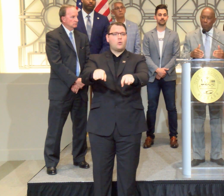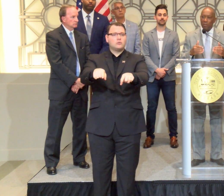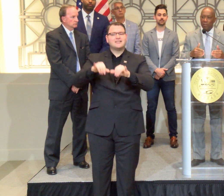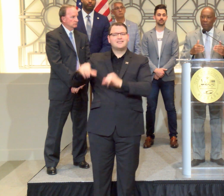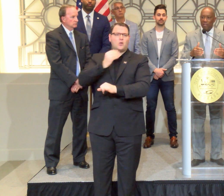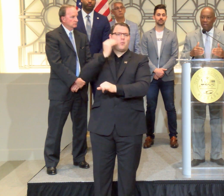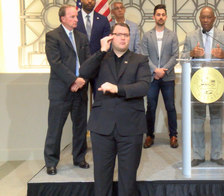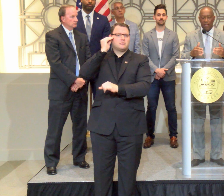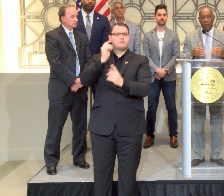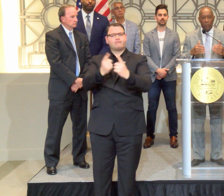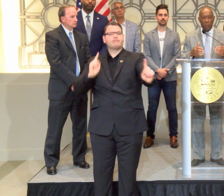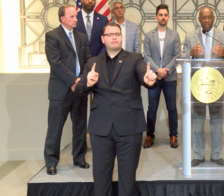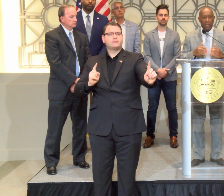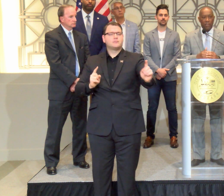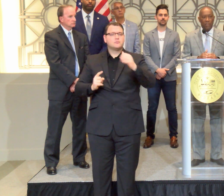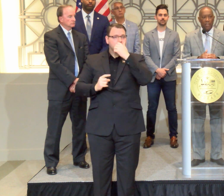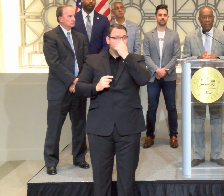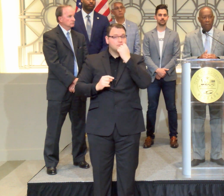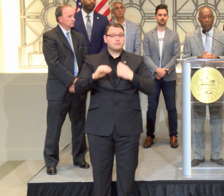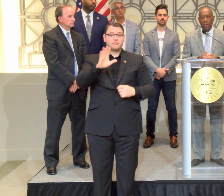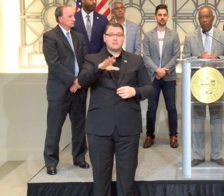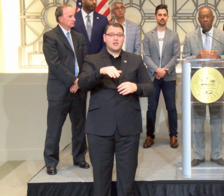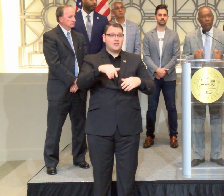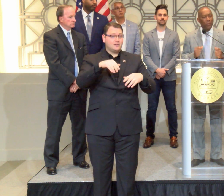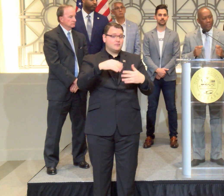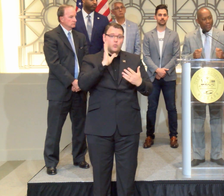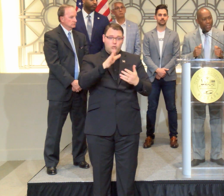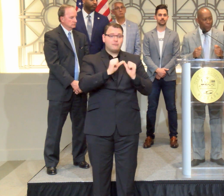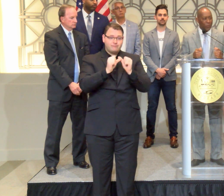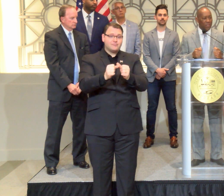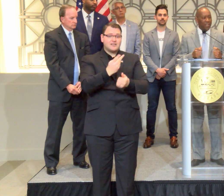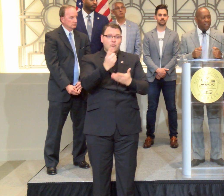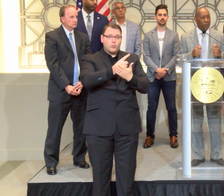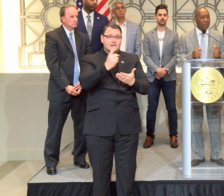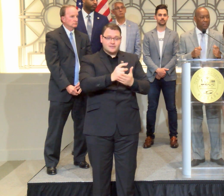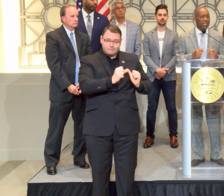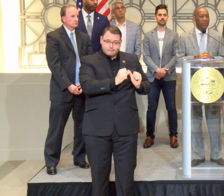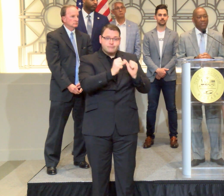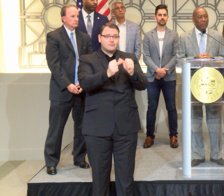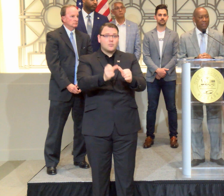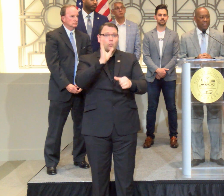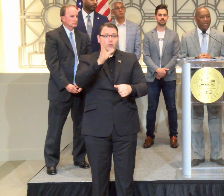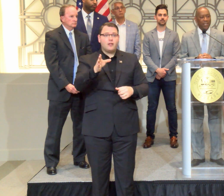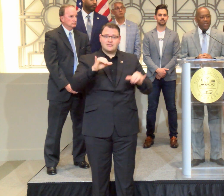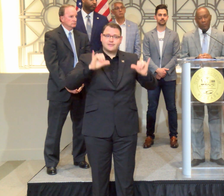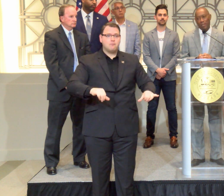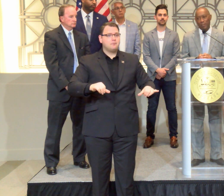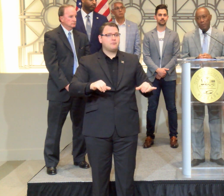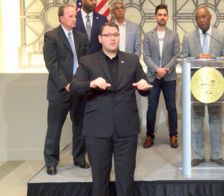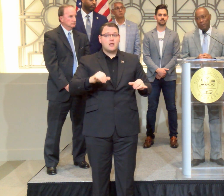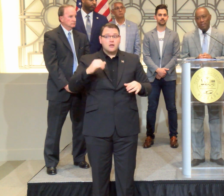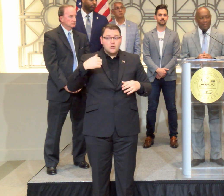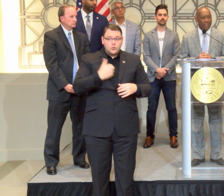this moment, and then we'll be like this for the next several weeks. And if we're successful at doing this, then